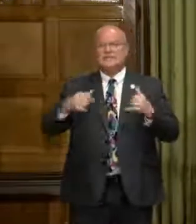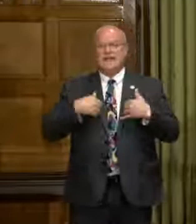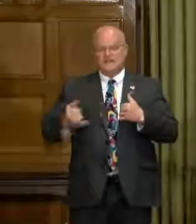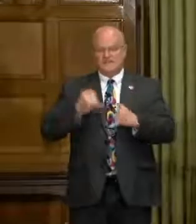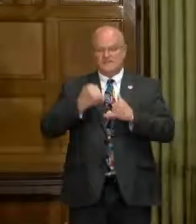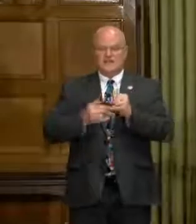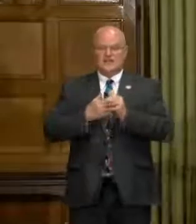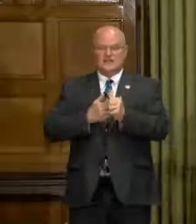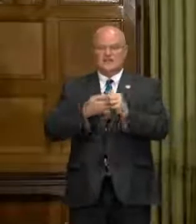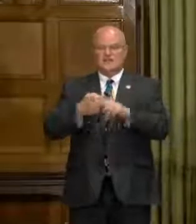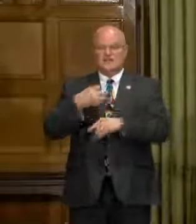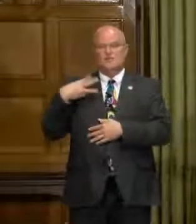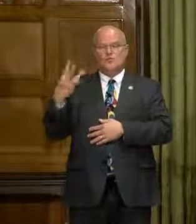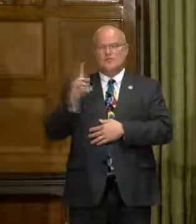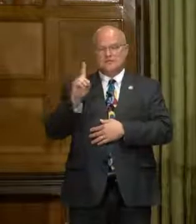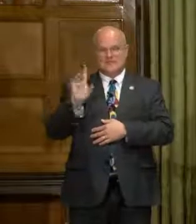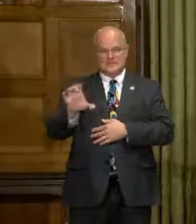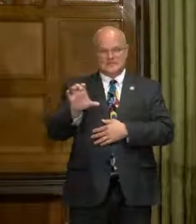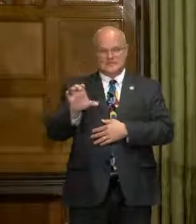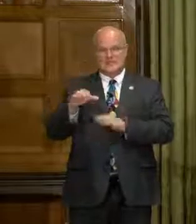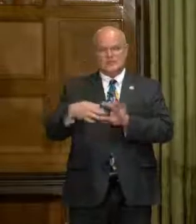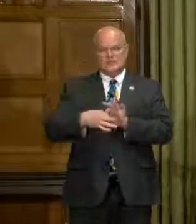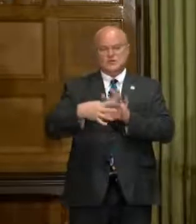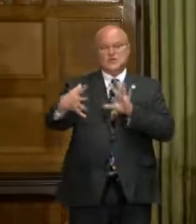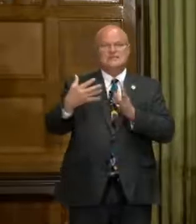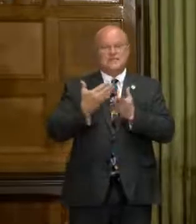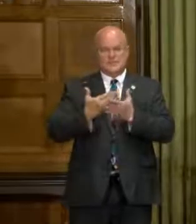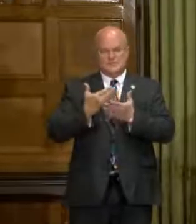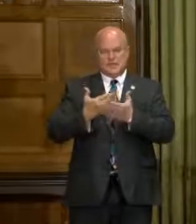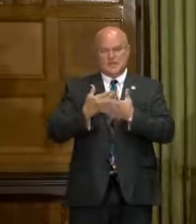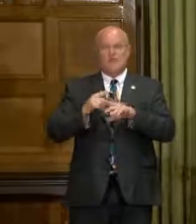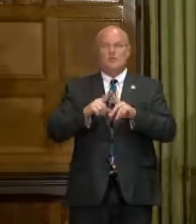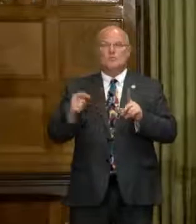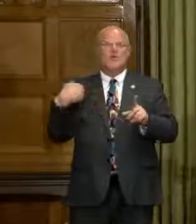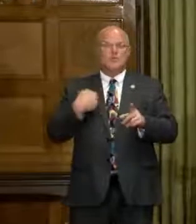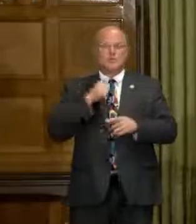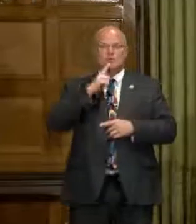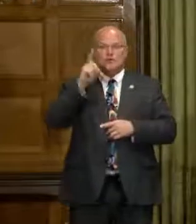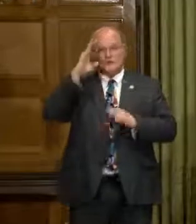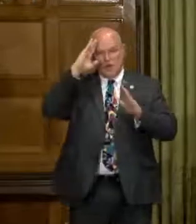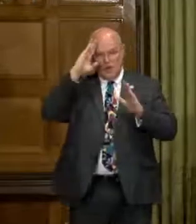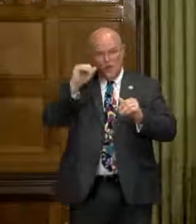final guidance from Washington, D.C. to release that money, but